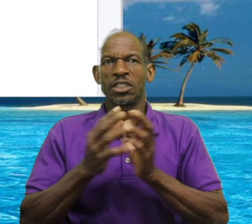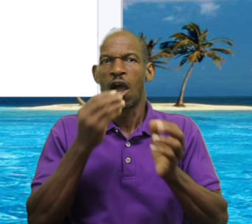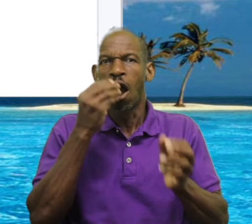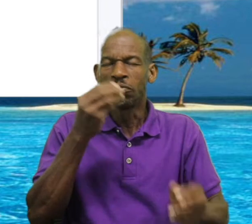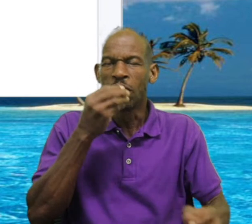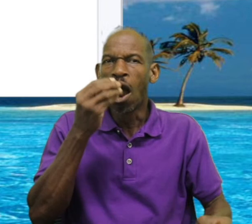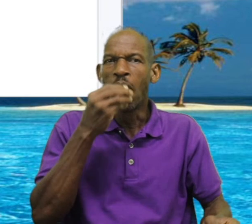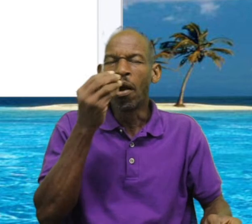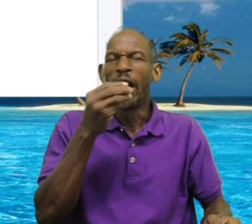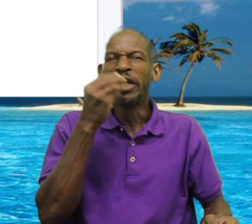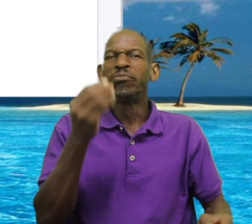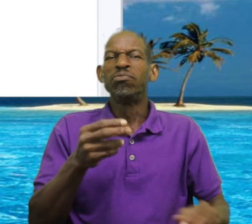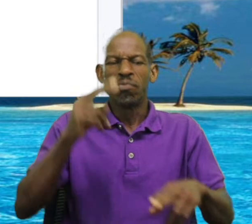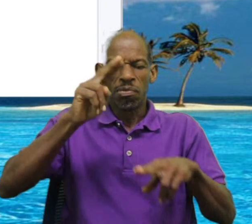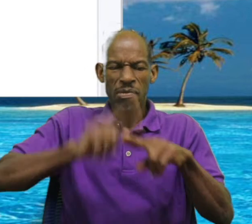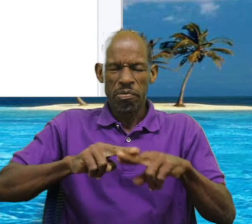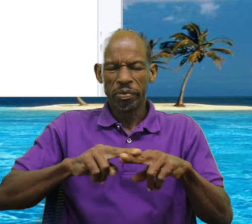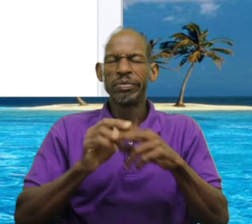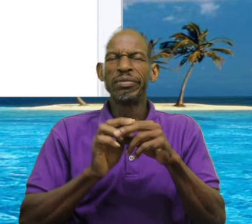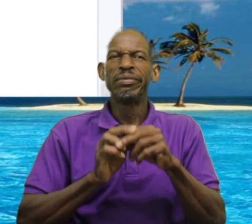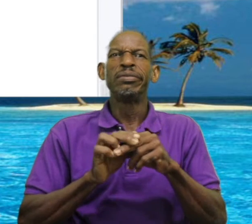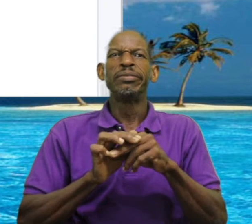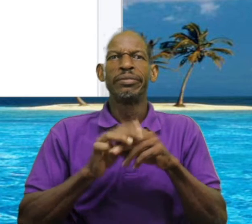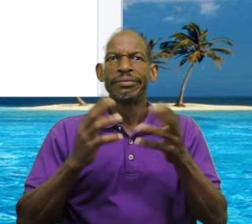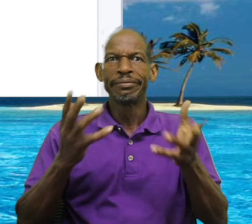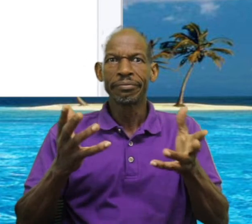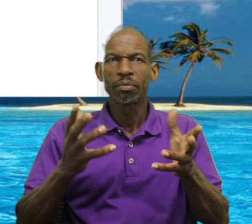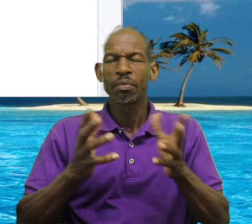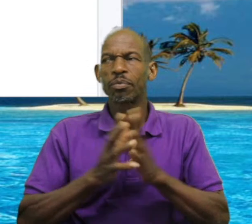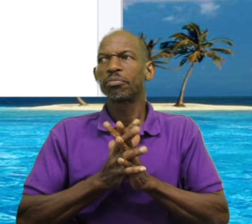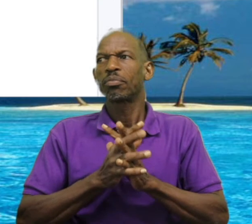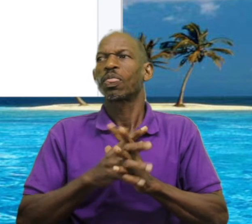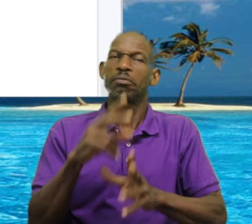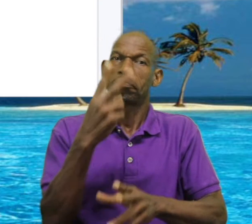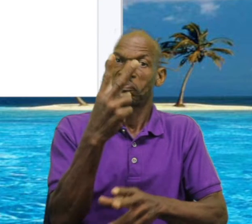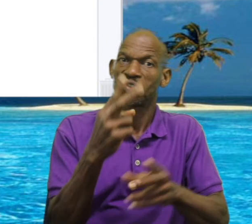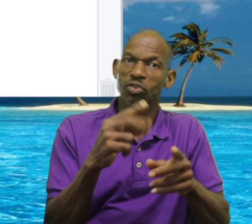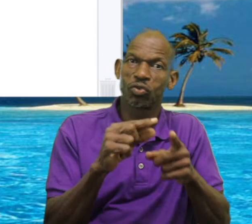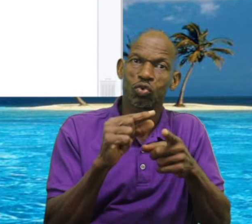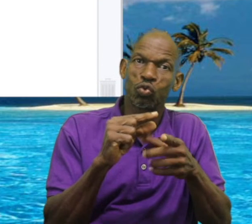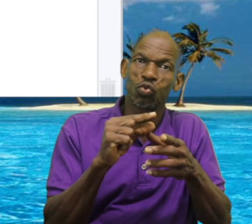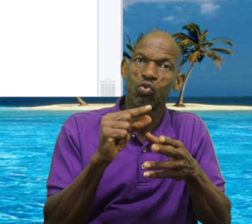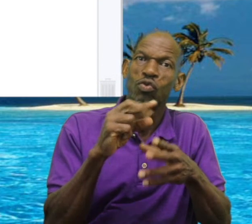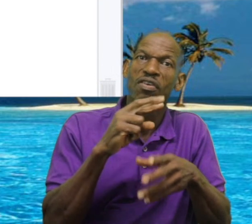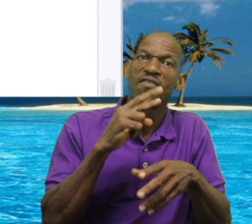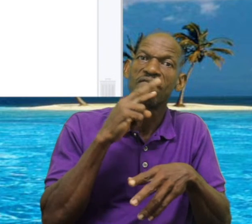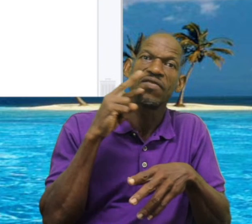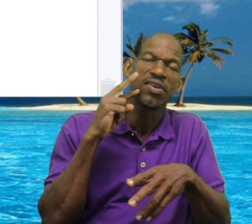we could have sitting. These are 2 verbs.